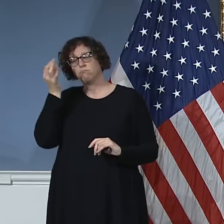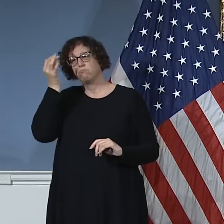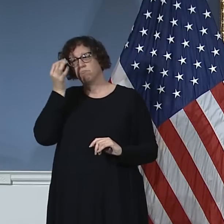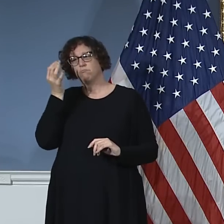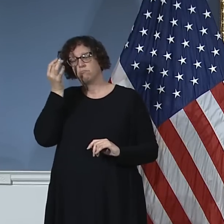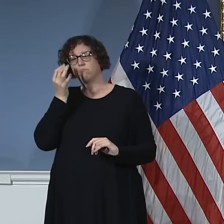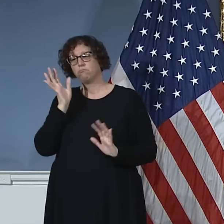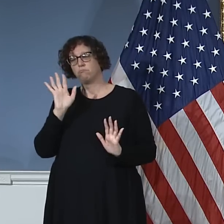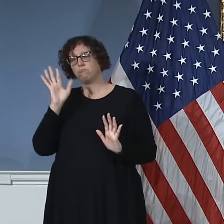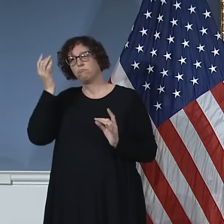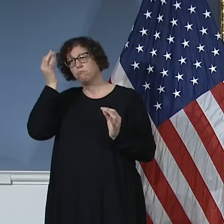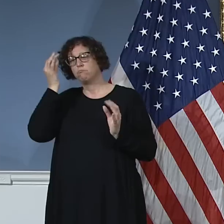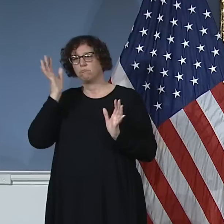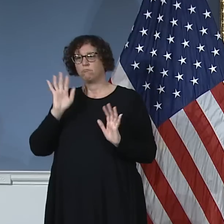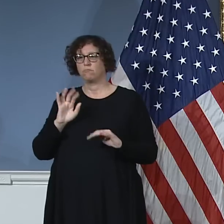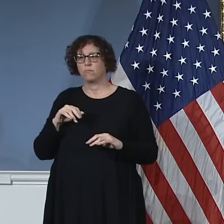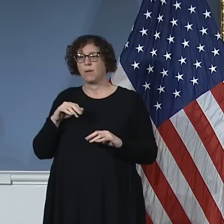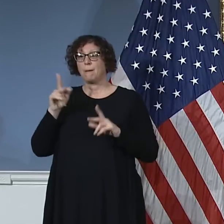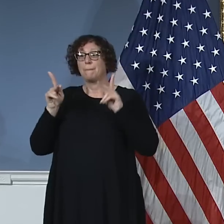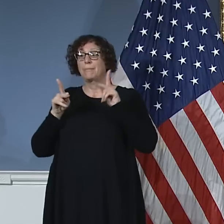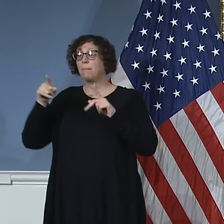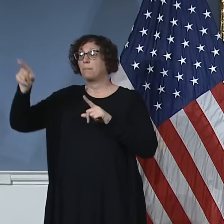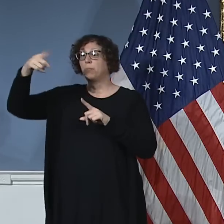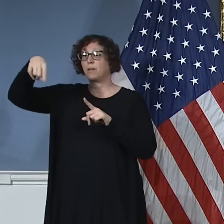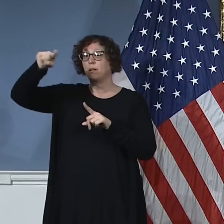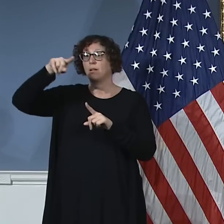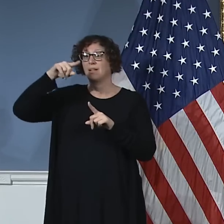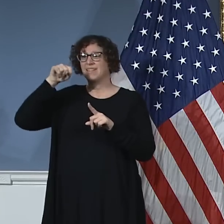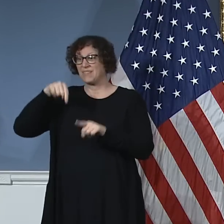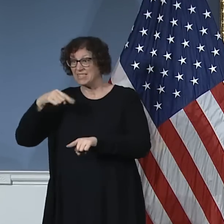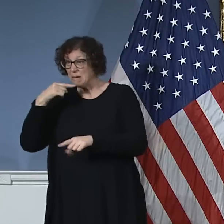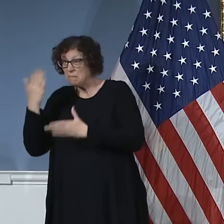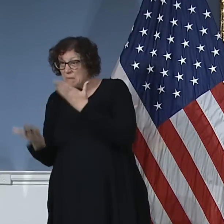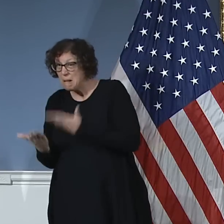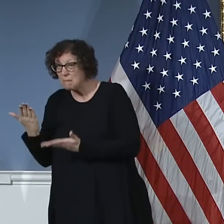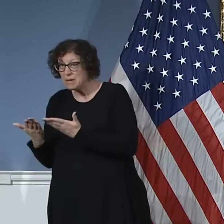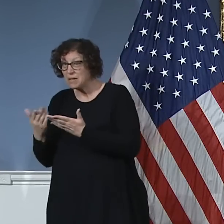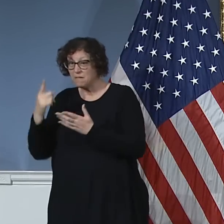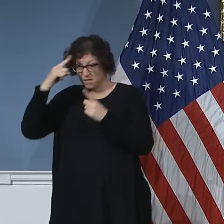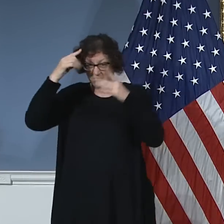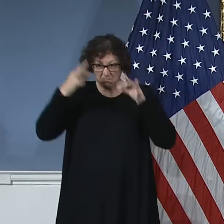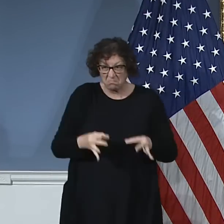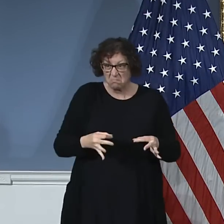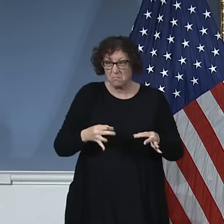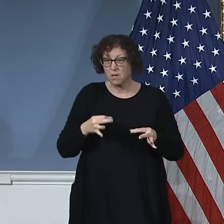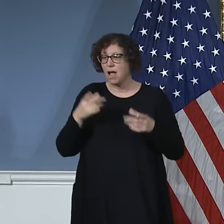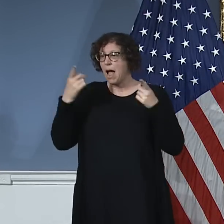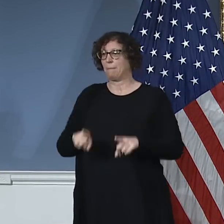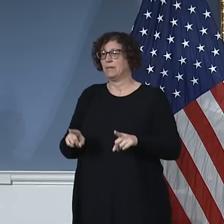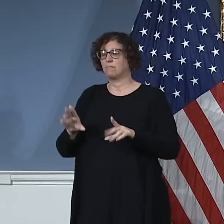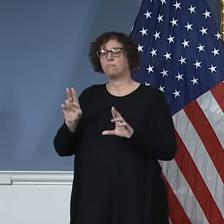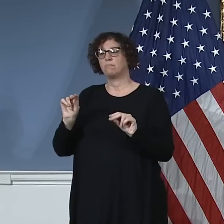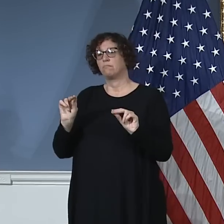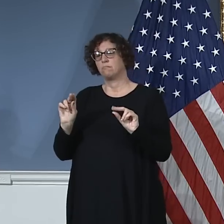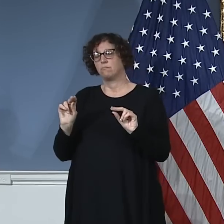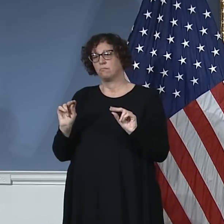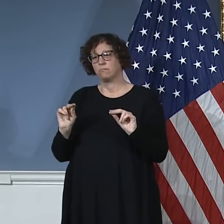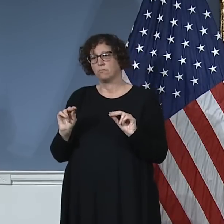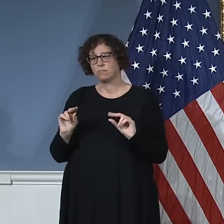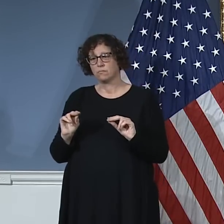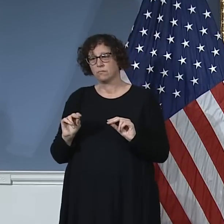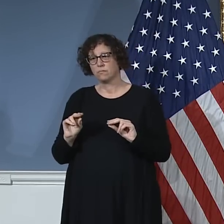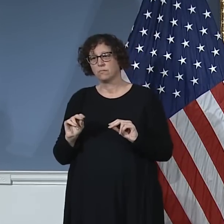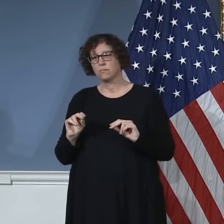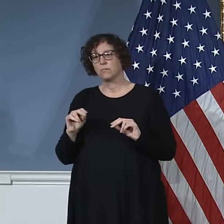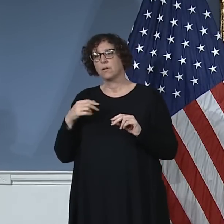"we'll consider it" into, oh, this is definitely going to happen, because a lot of stuff's not going to happen in this kind of environment, or we may like an idea but may